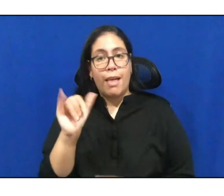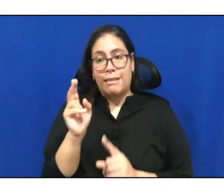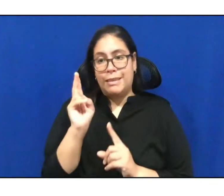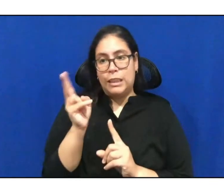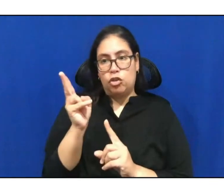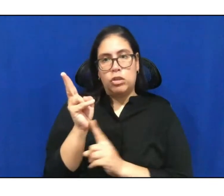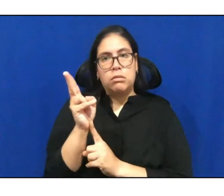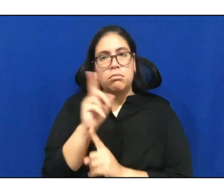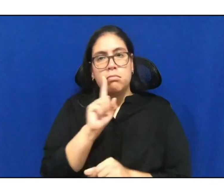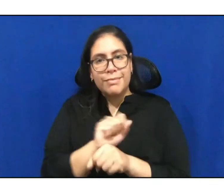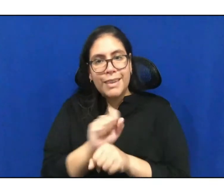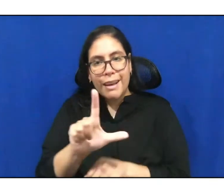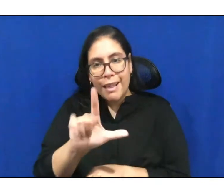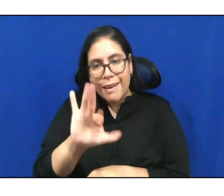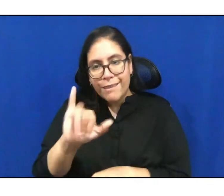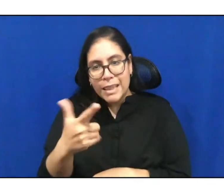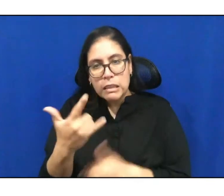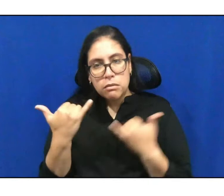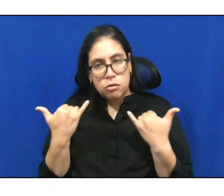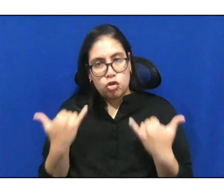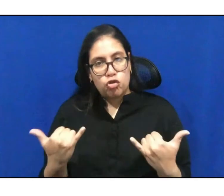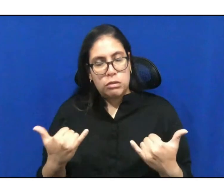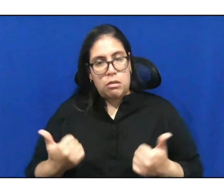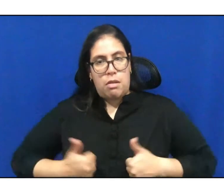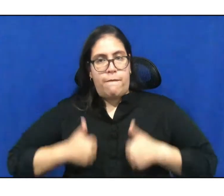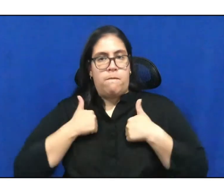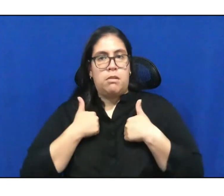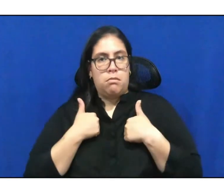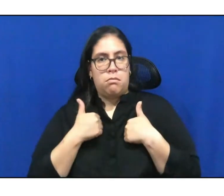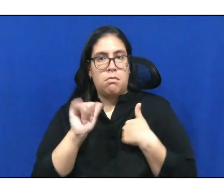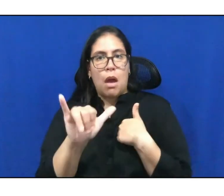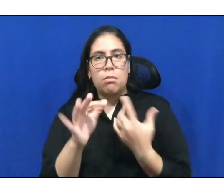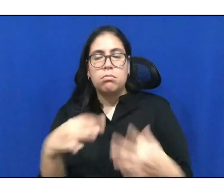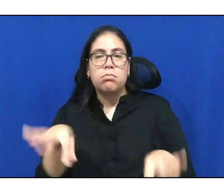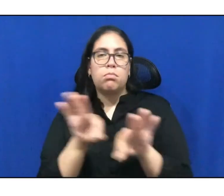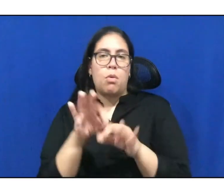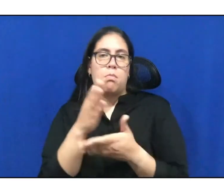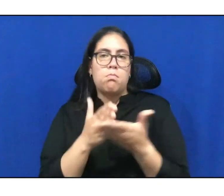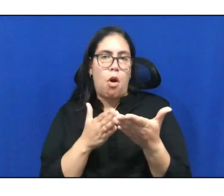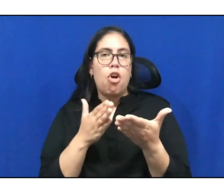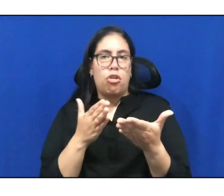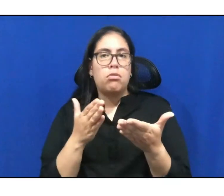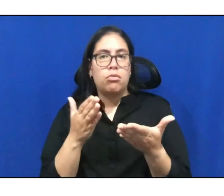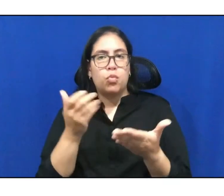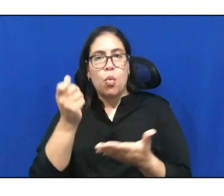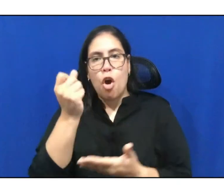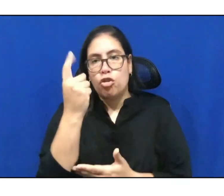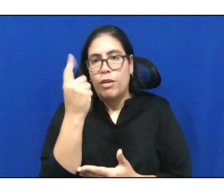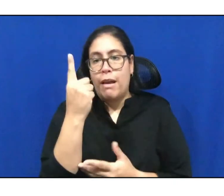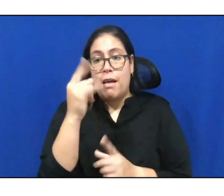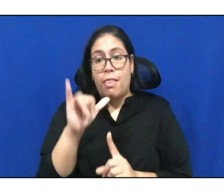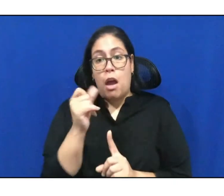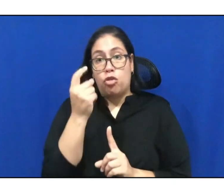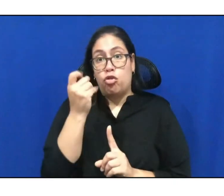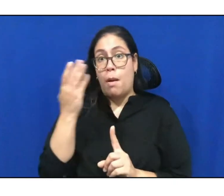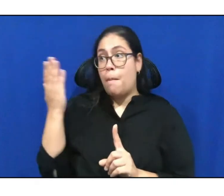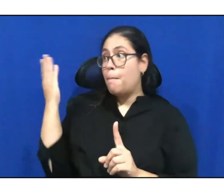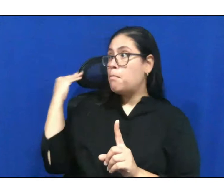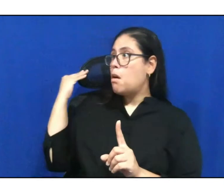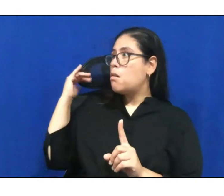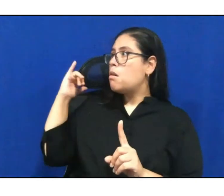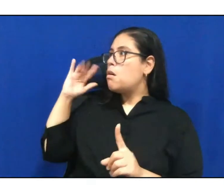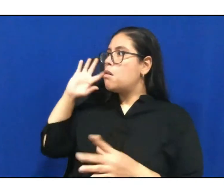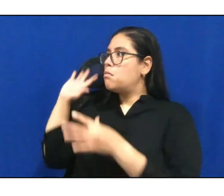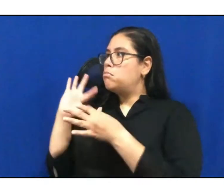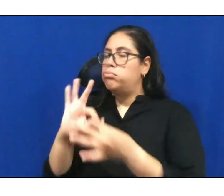thing. And this living part of history is so important to understand. And understanding the past is a way of understanding now and also changing